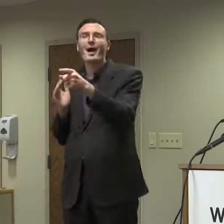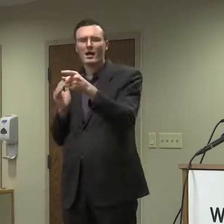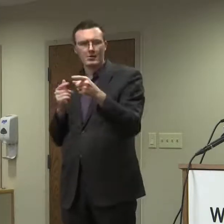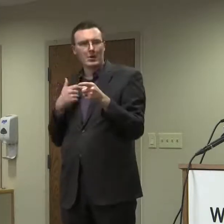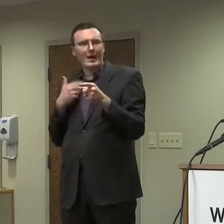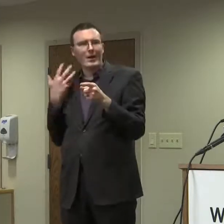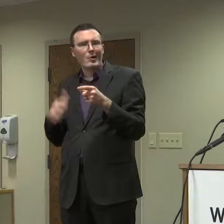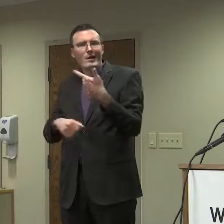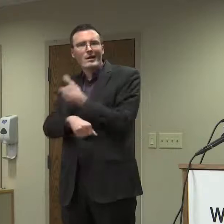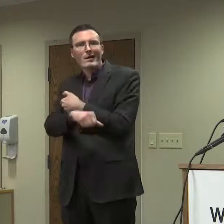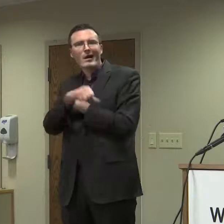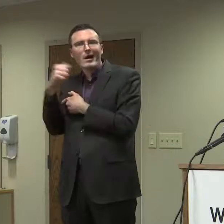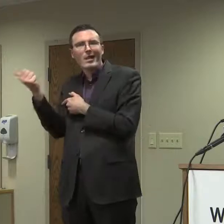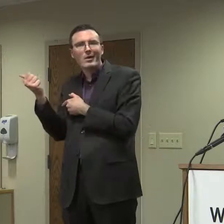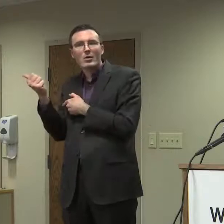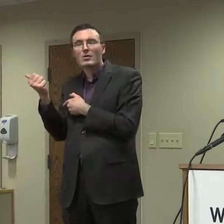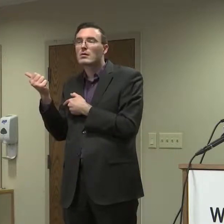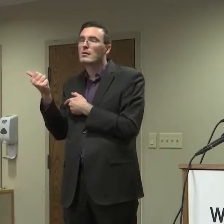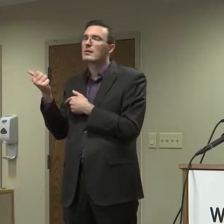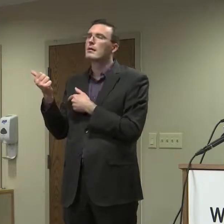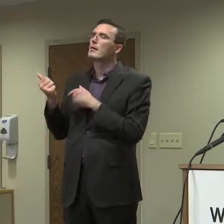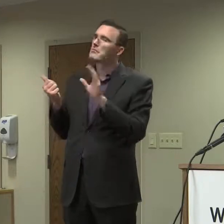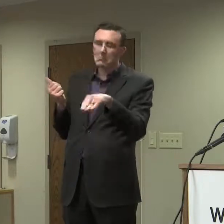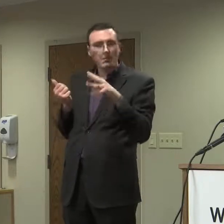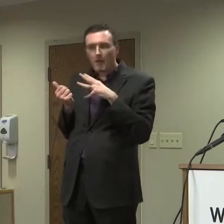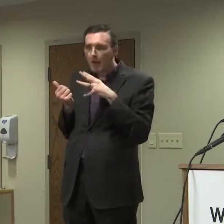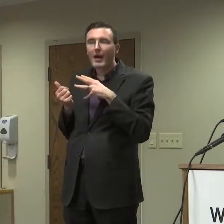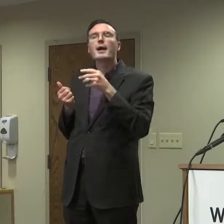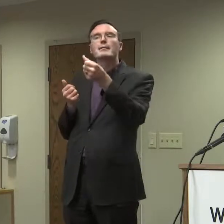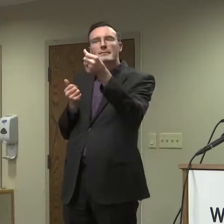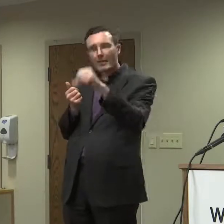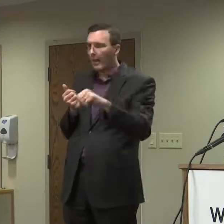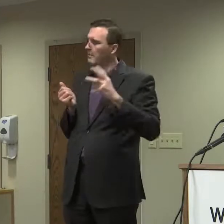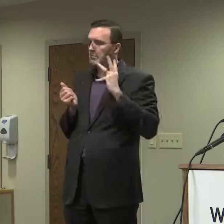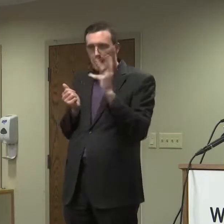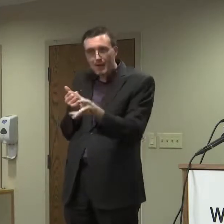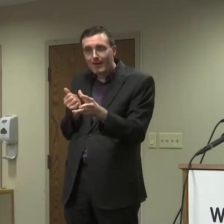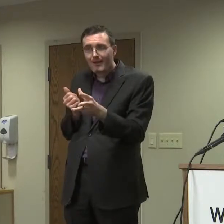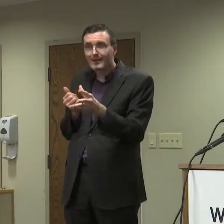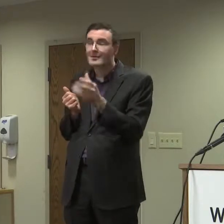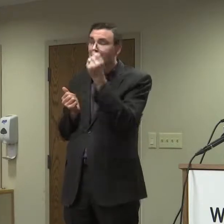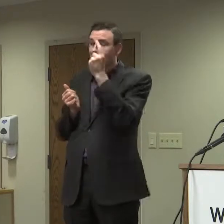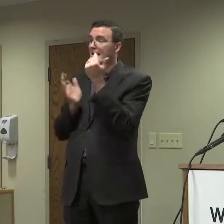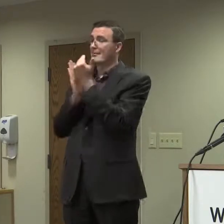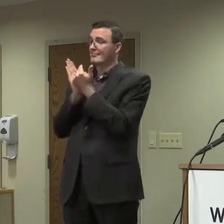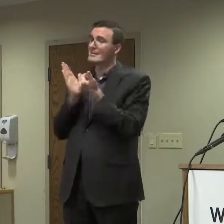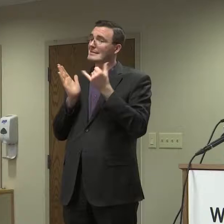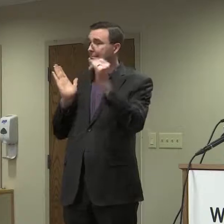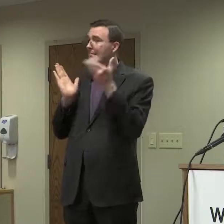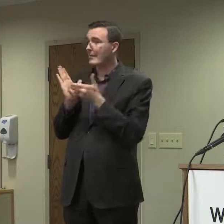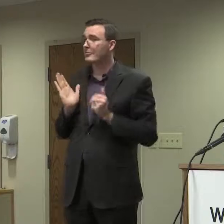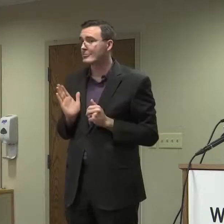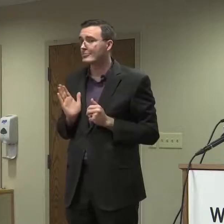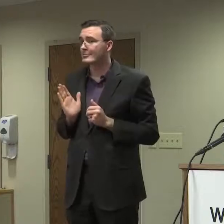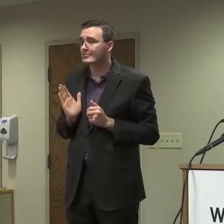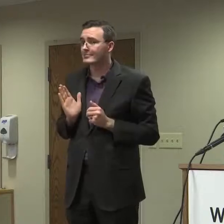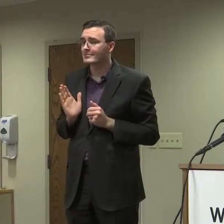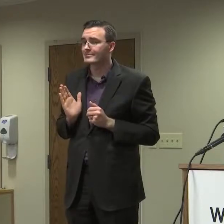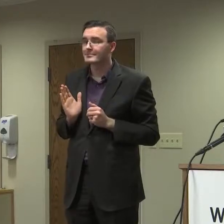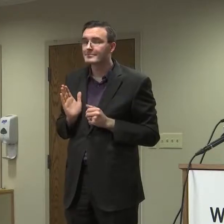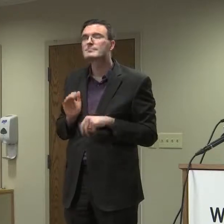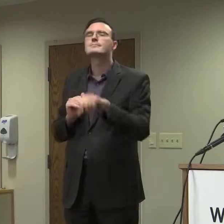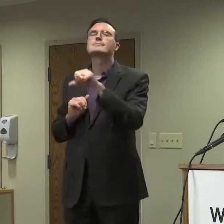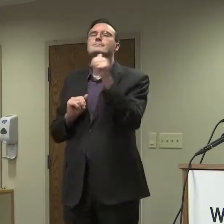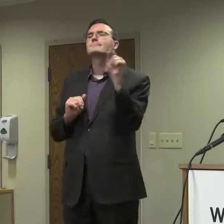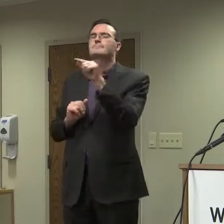not come off the list. Winnebago County Health Department and select partners, including Marathon Health, Rosecrans, Winnebago